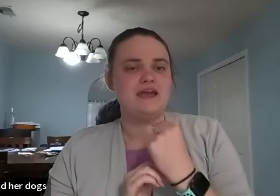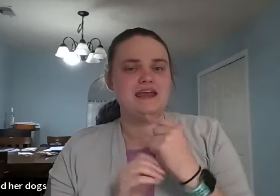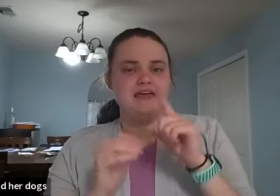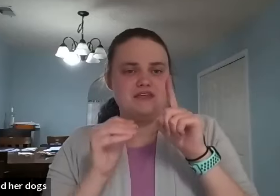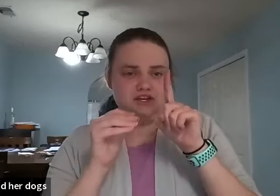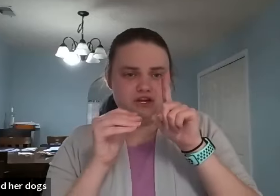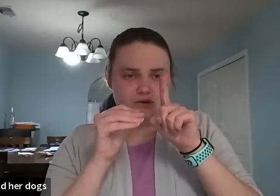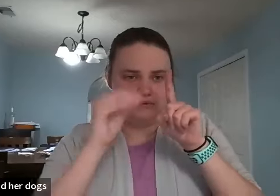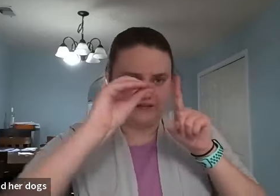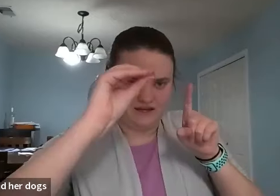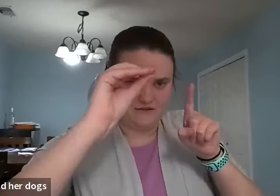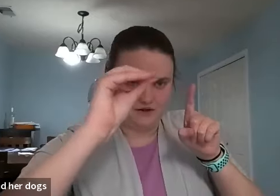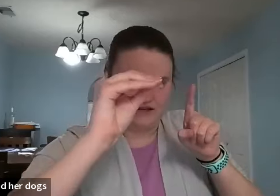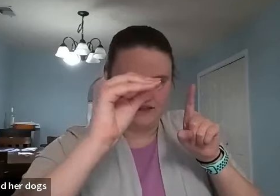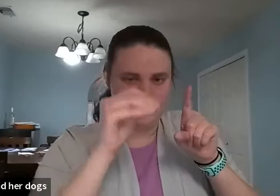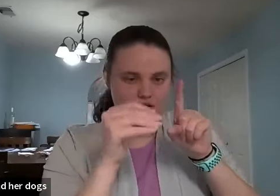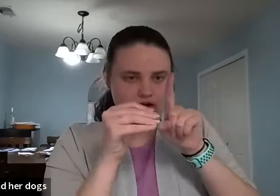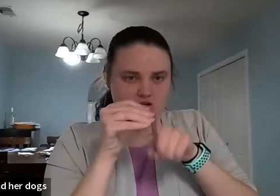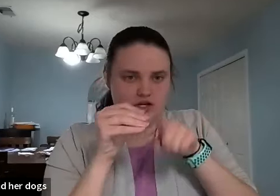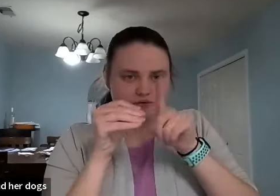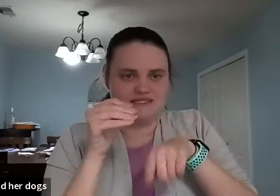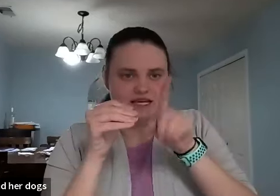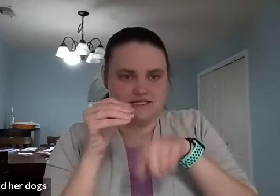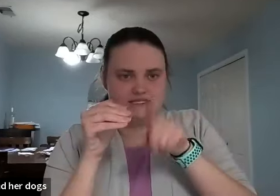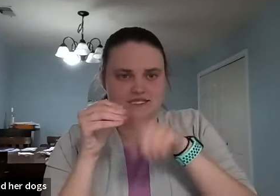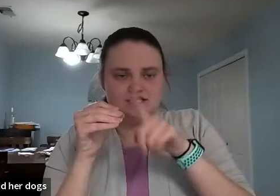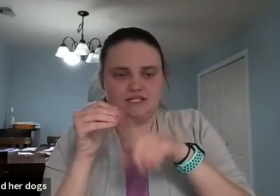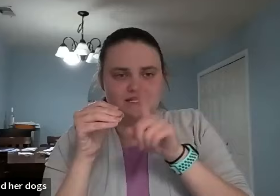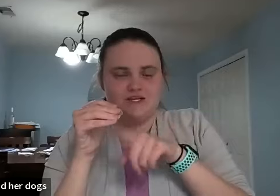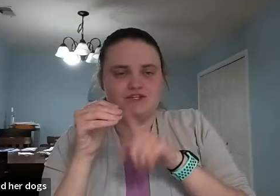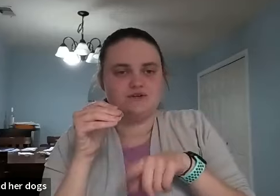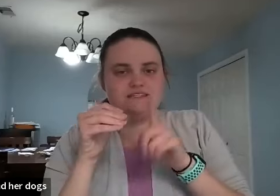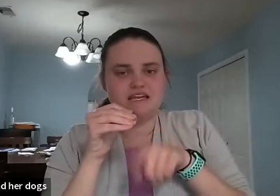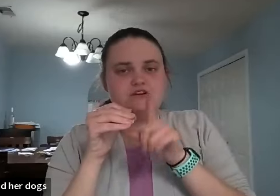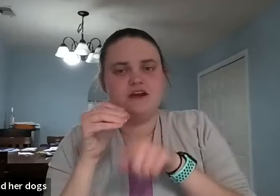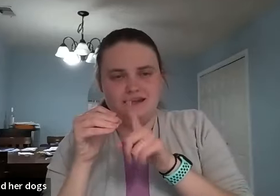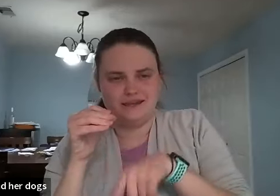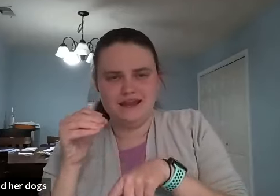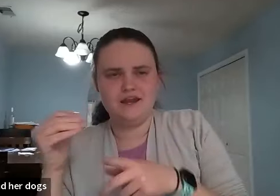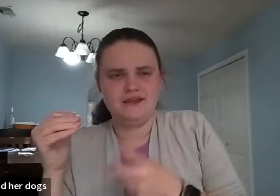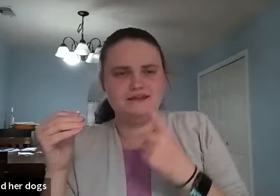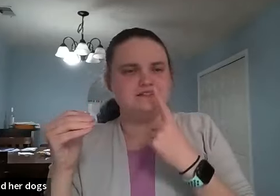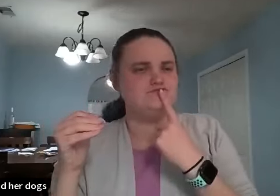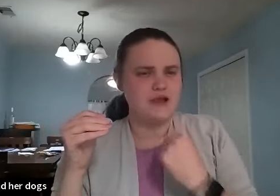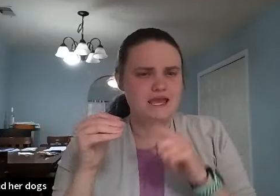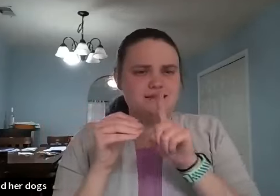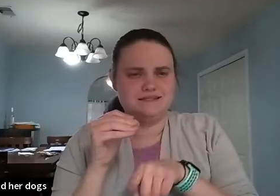red, and then you're going to go like kind of your hand in that O, and you're going to go slice. So it's like you're cutting it. It's red